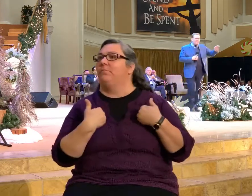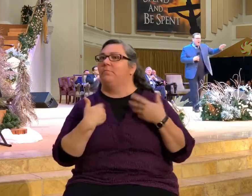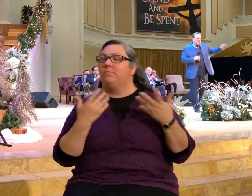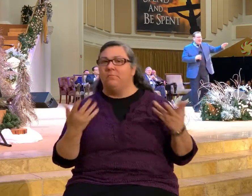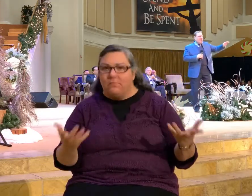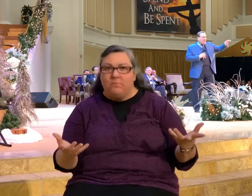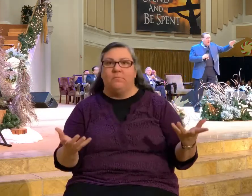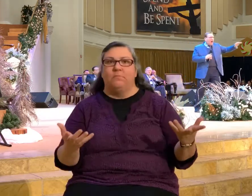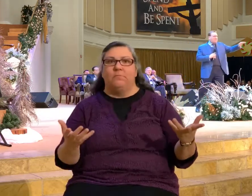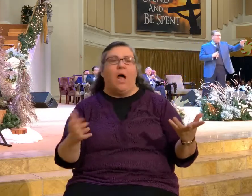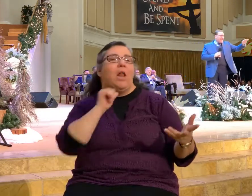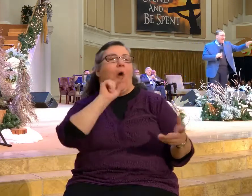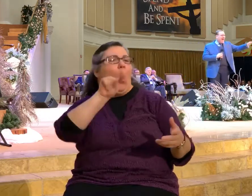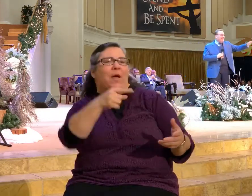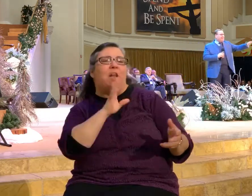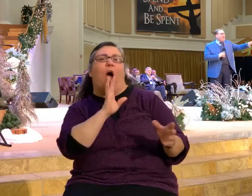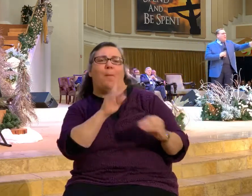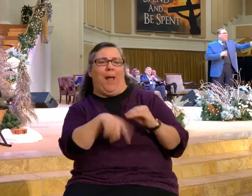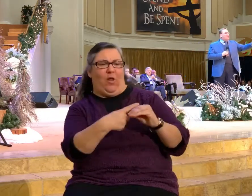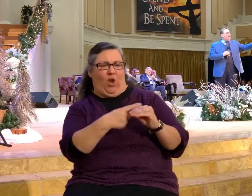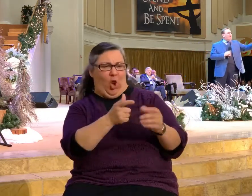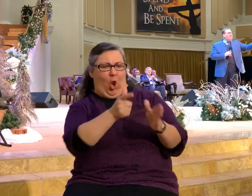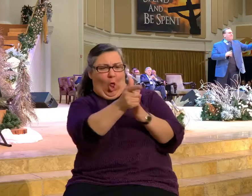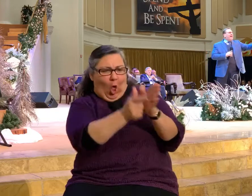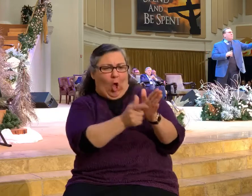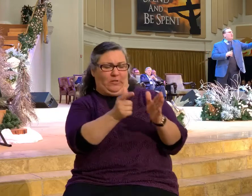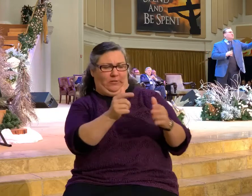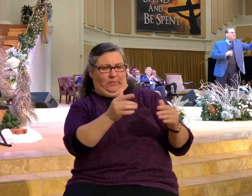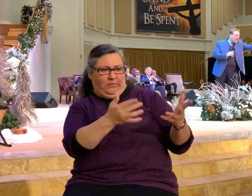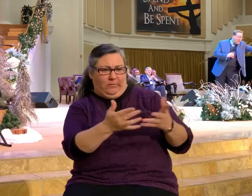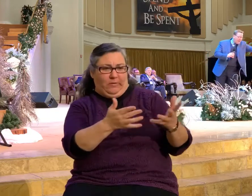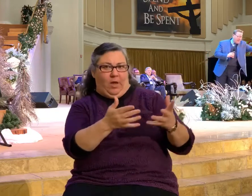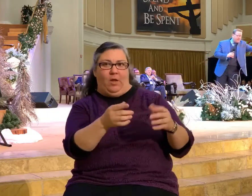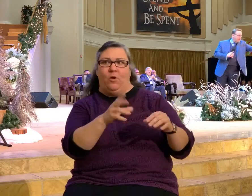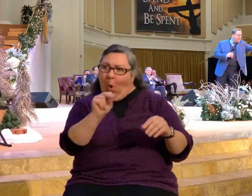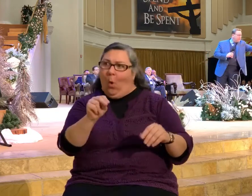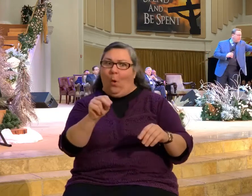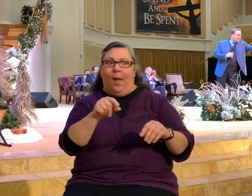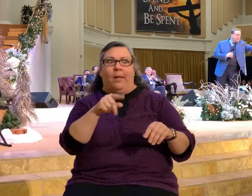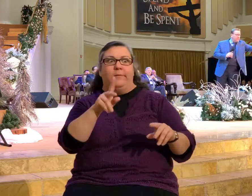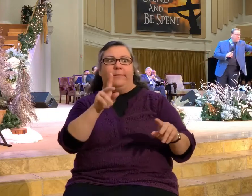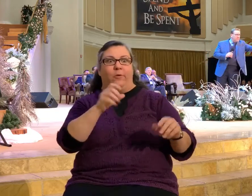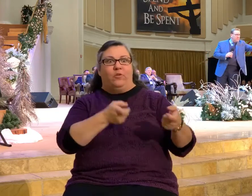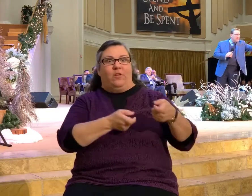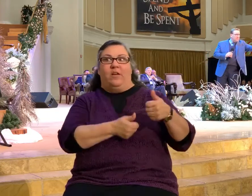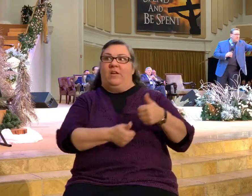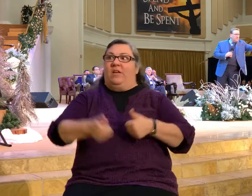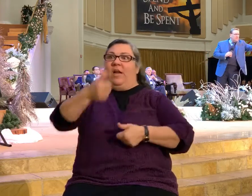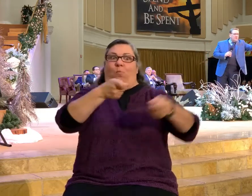We're not just talking about laws of legality. We're talking about they were doing it.